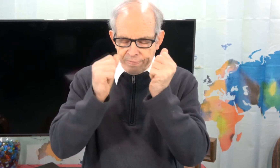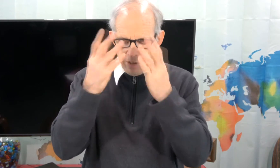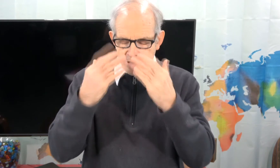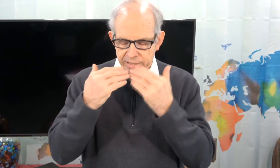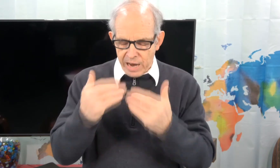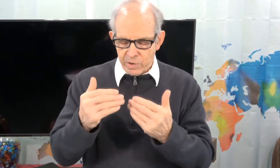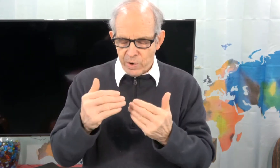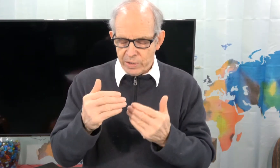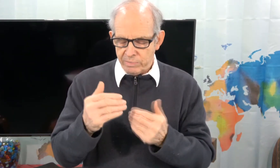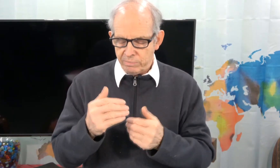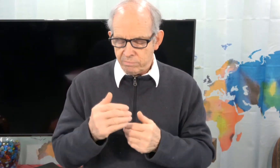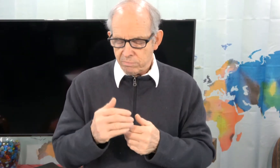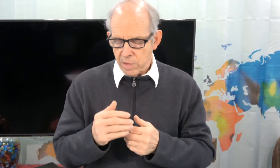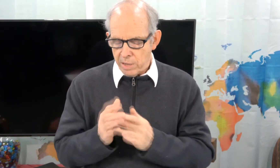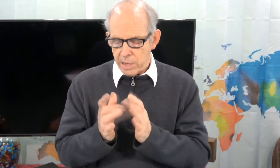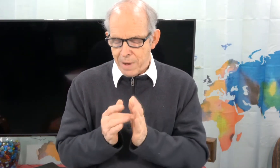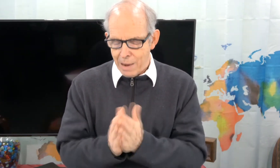Father, thank you. The Bible.